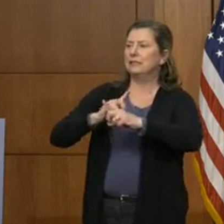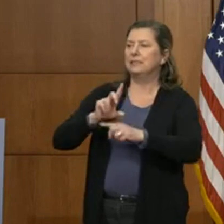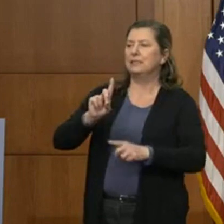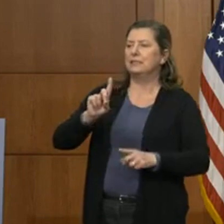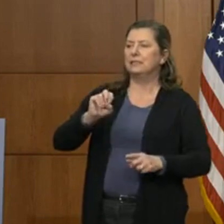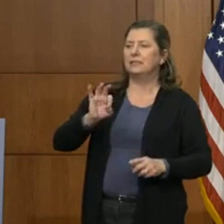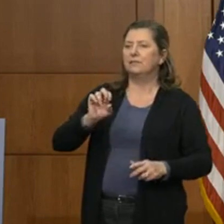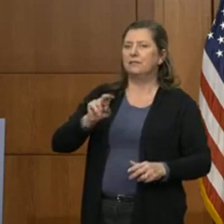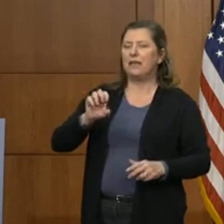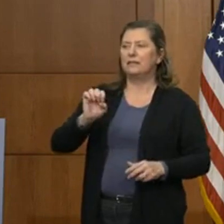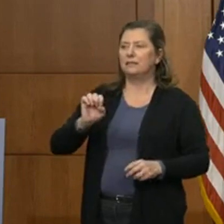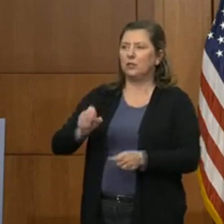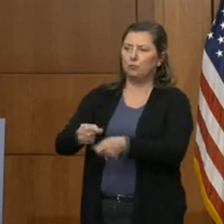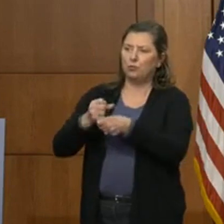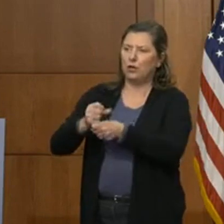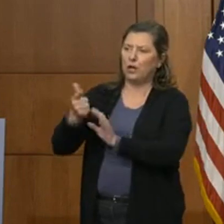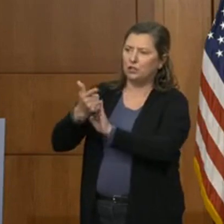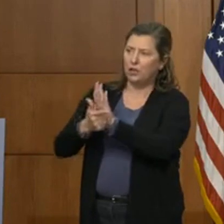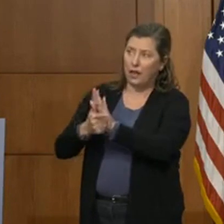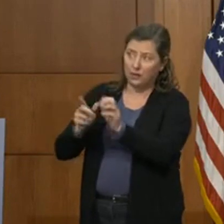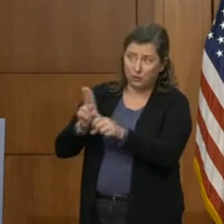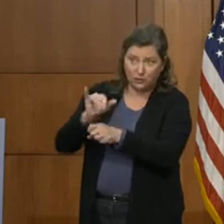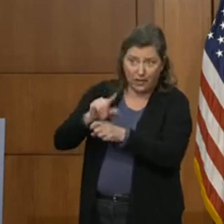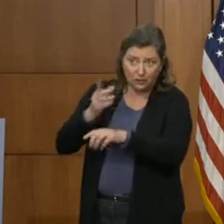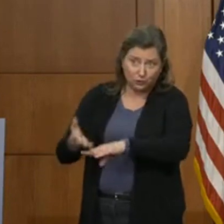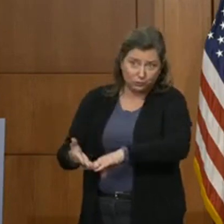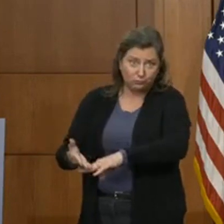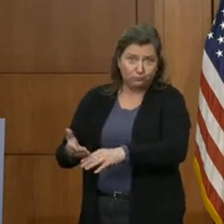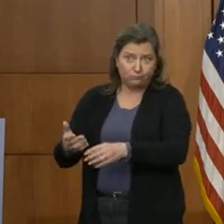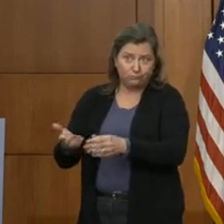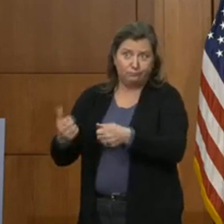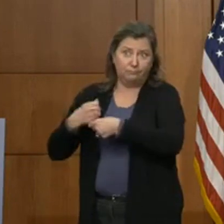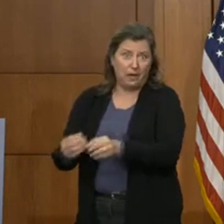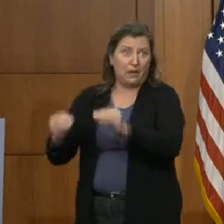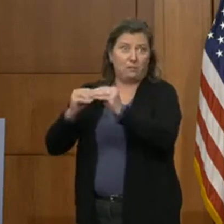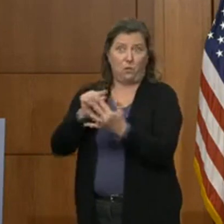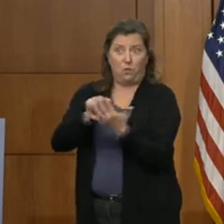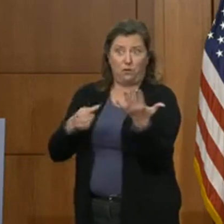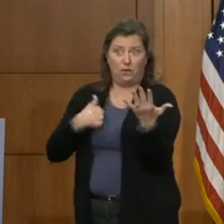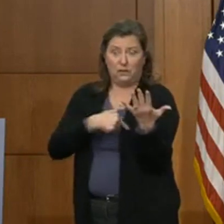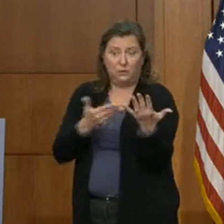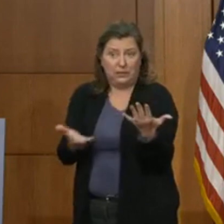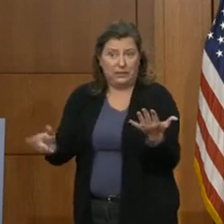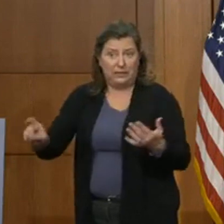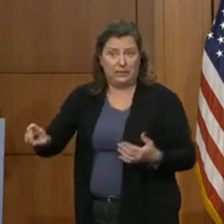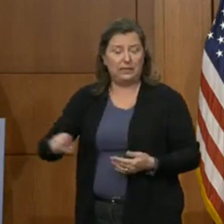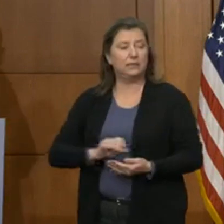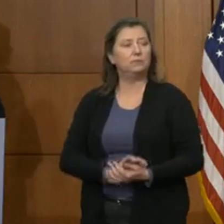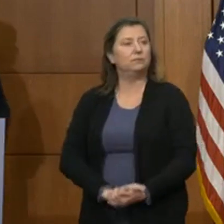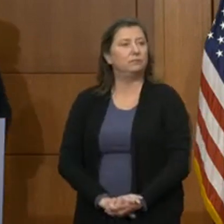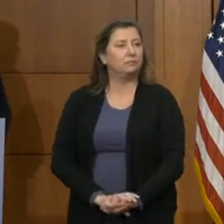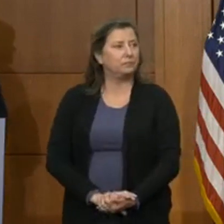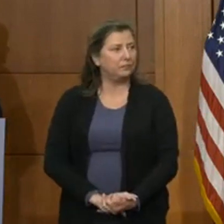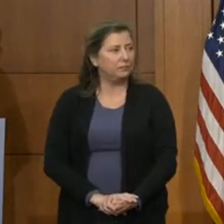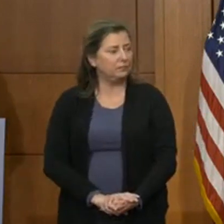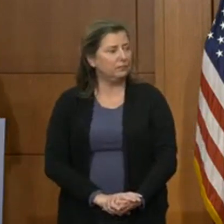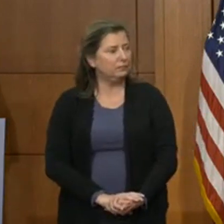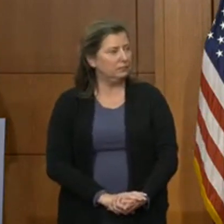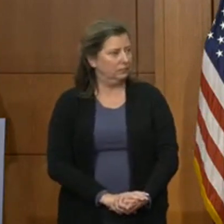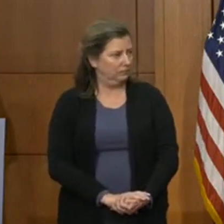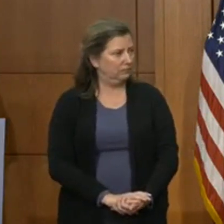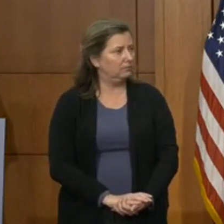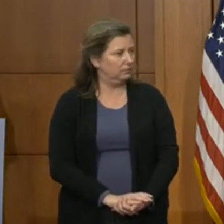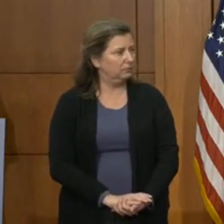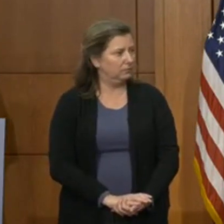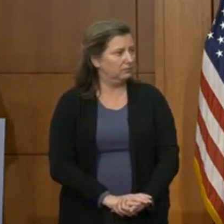to ramp up production of those supplies? Do you want to address that? Sure.